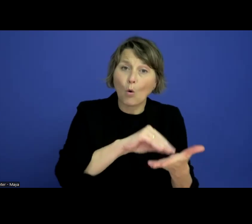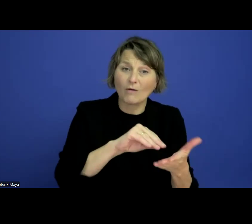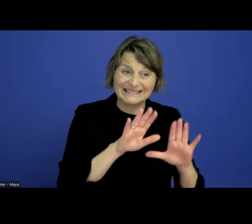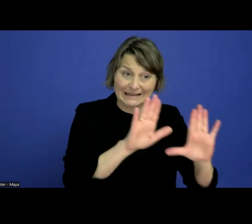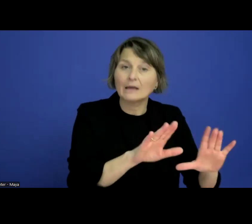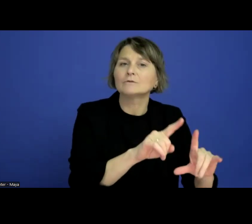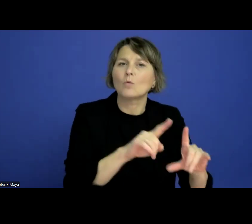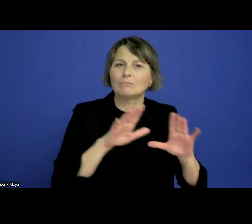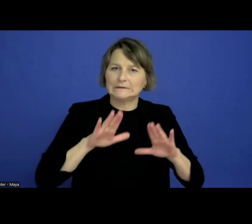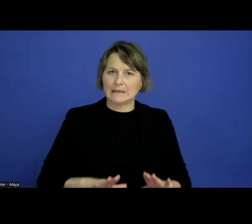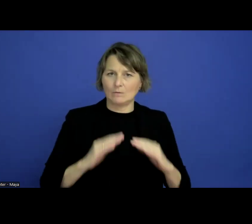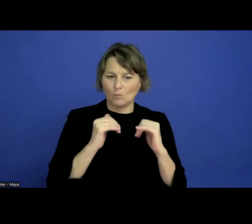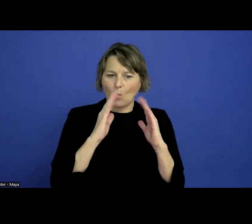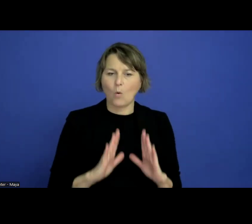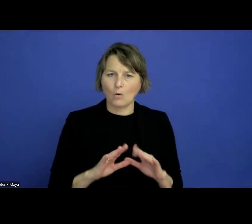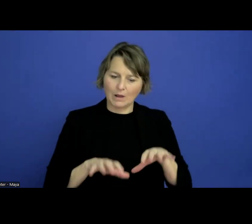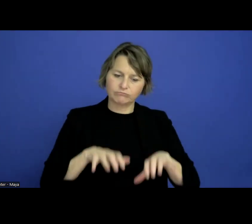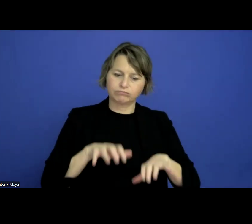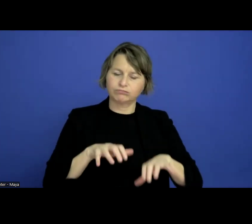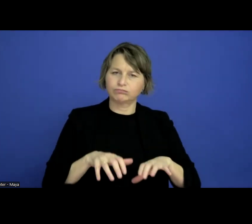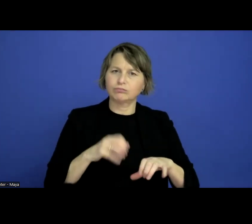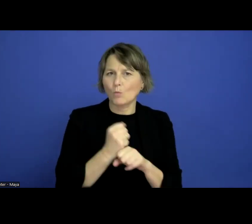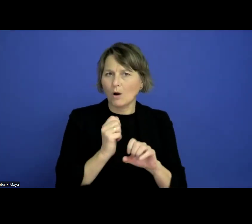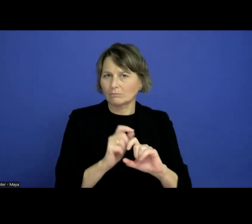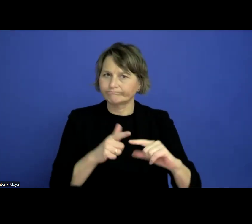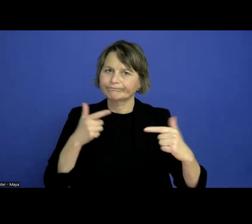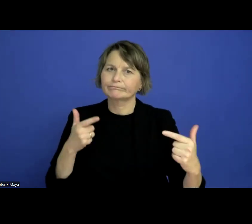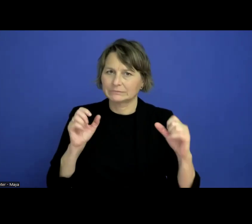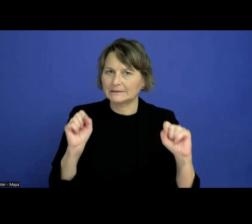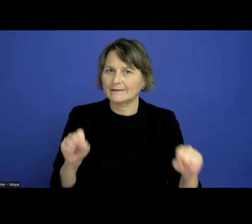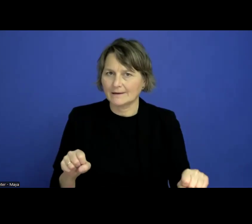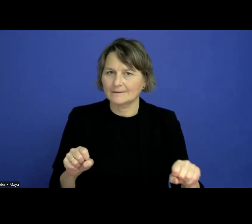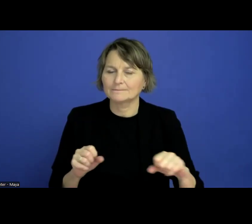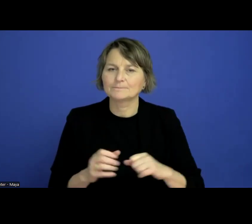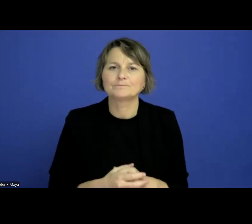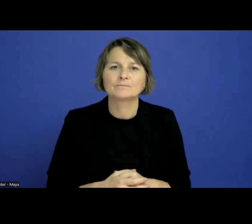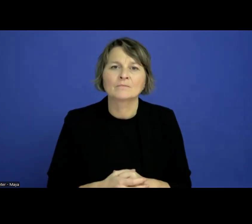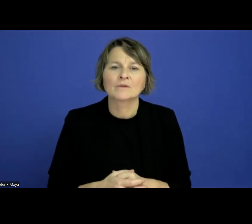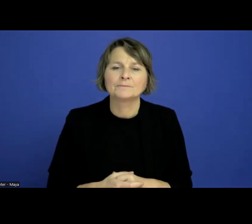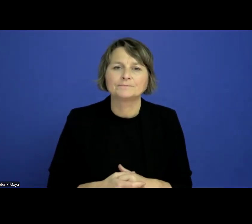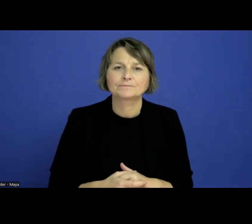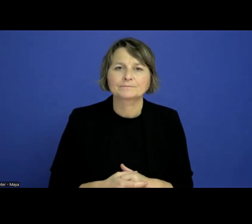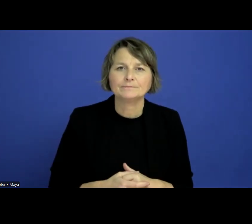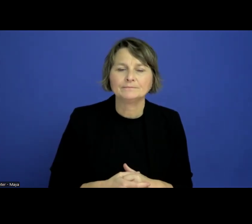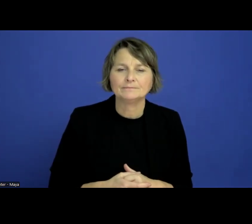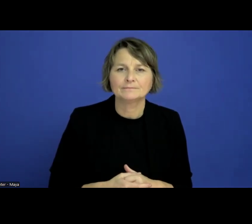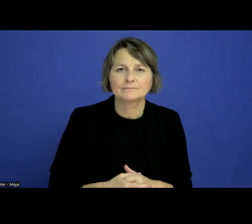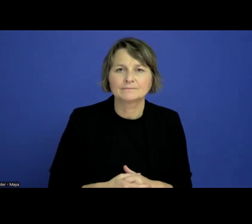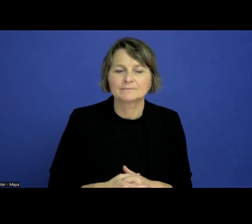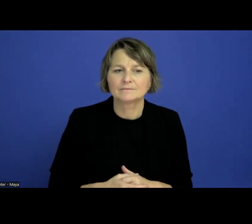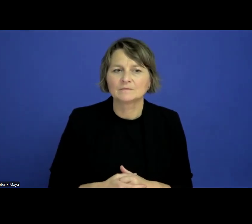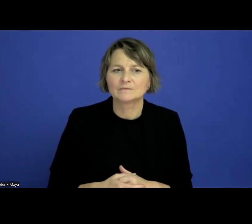person who needs to receive specific caregiver support. support. We